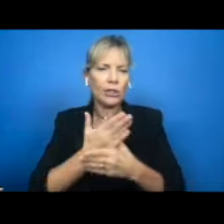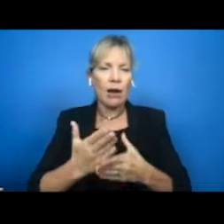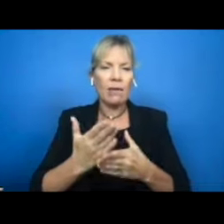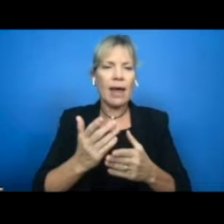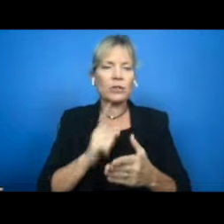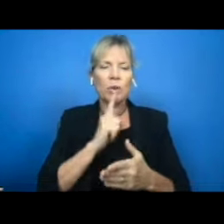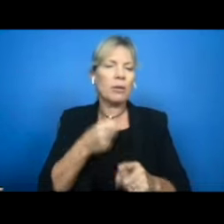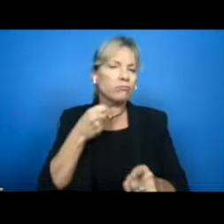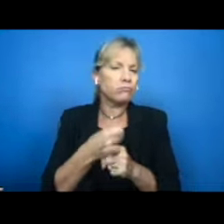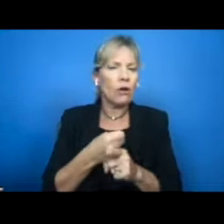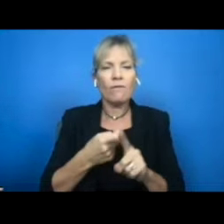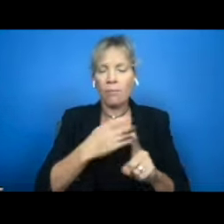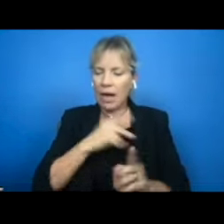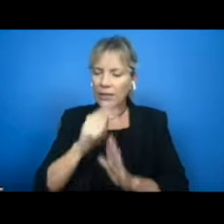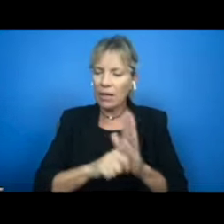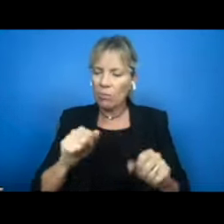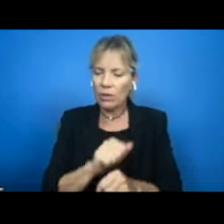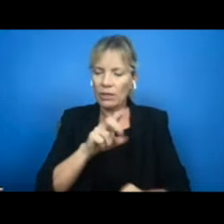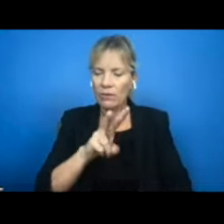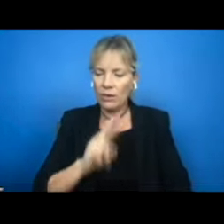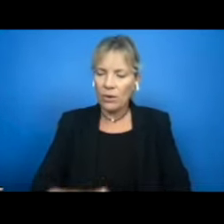riveting from my time in domestic violence work.